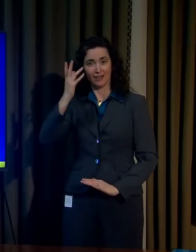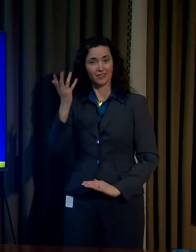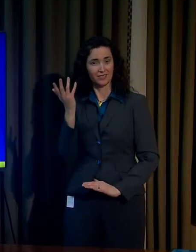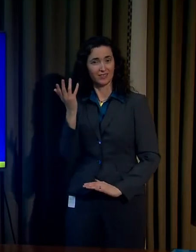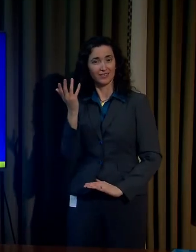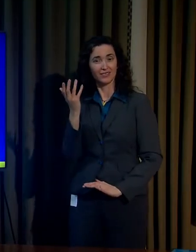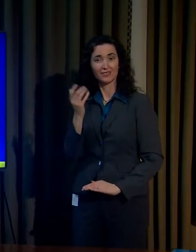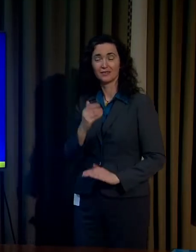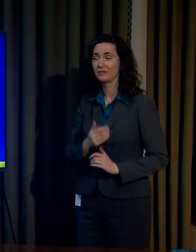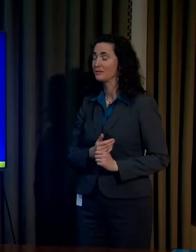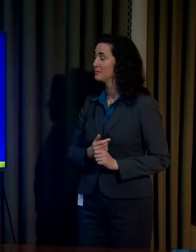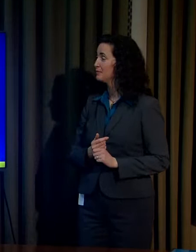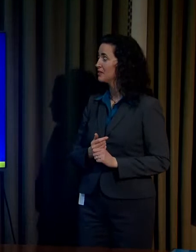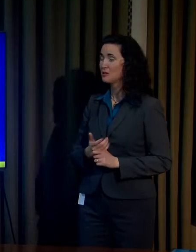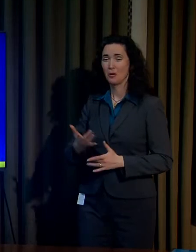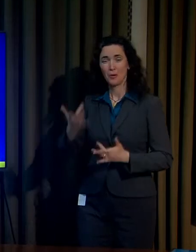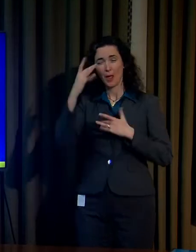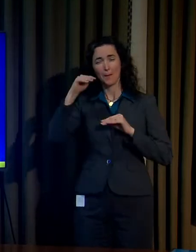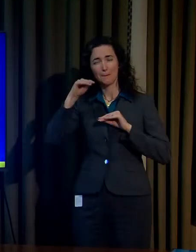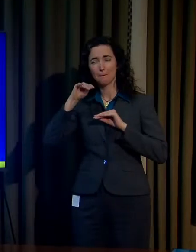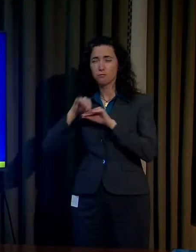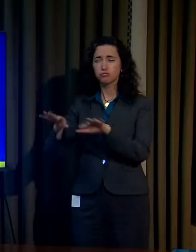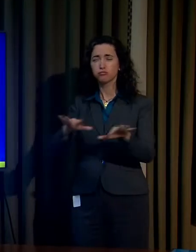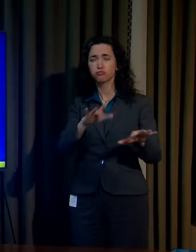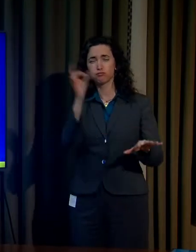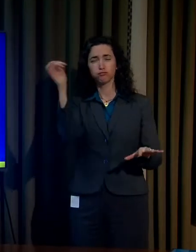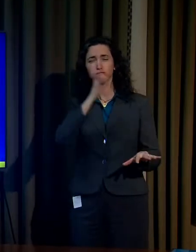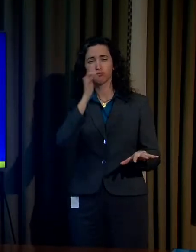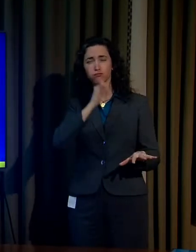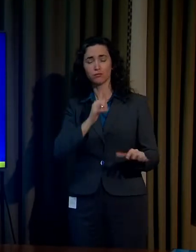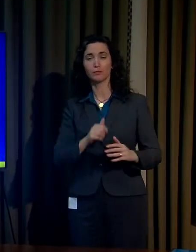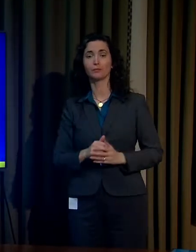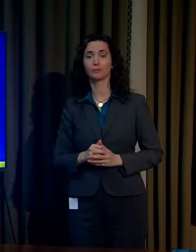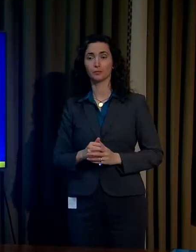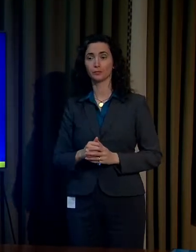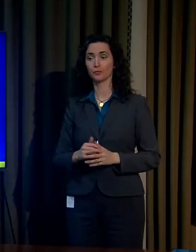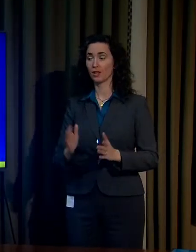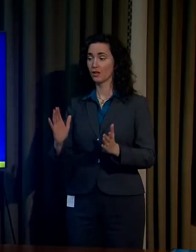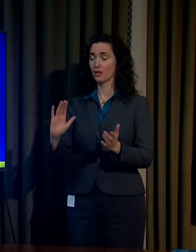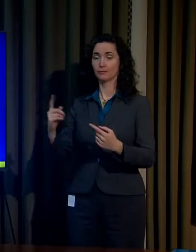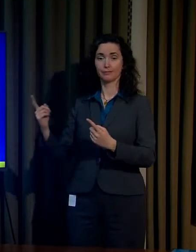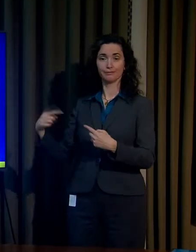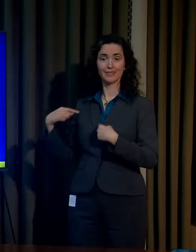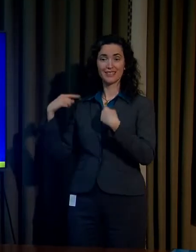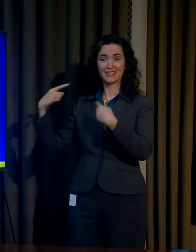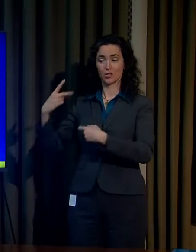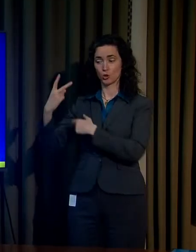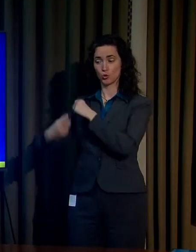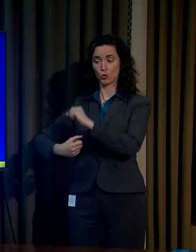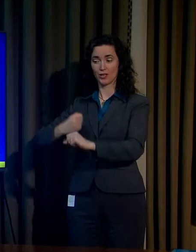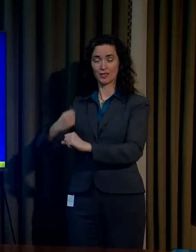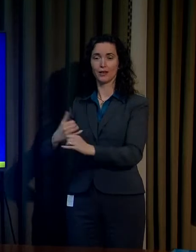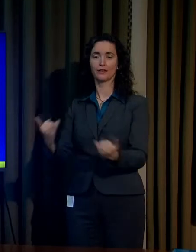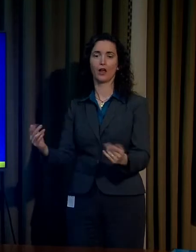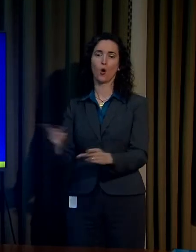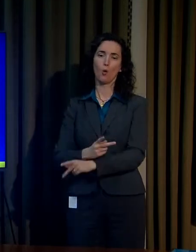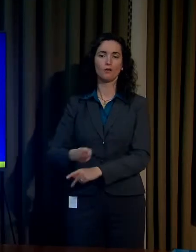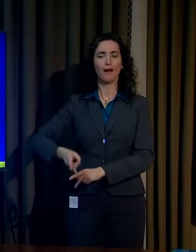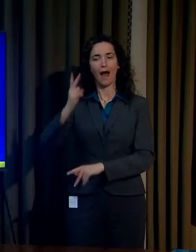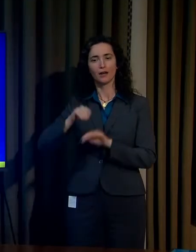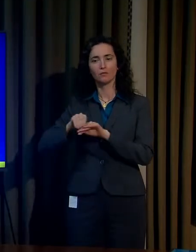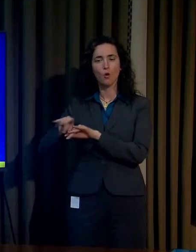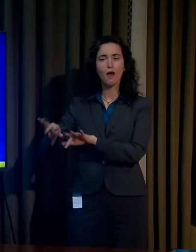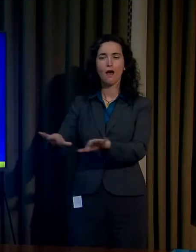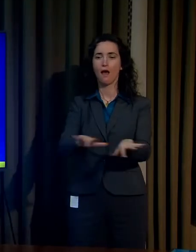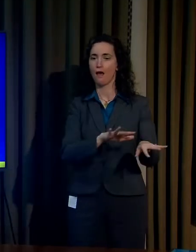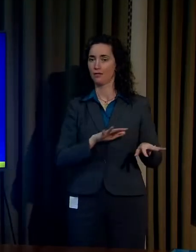number of cases of COVID out there. This is the highest amount of COVID at any point prior in the